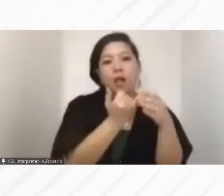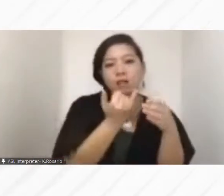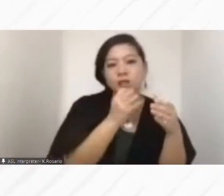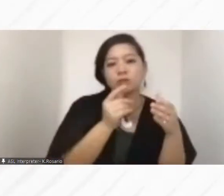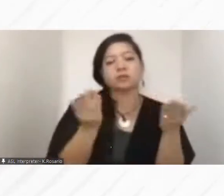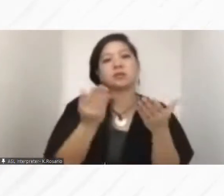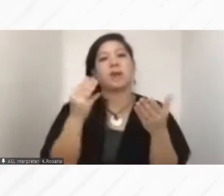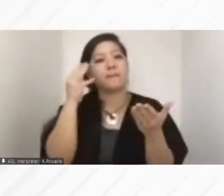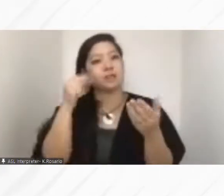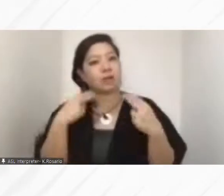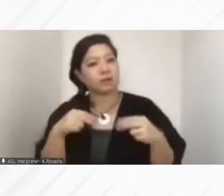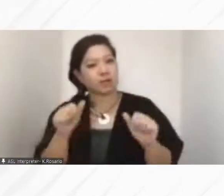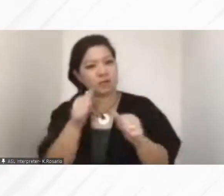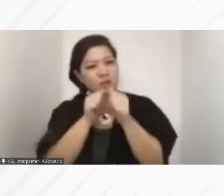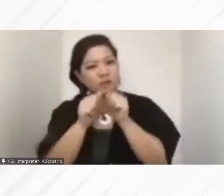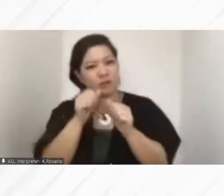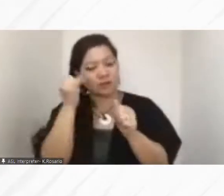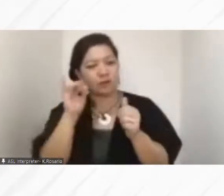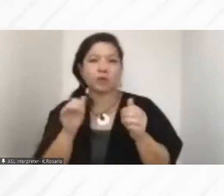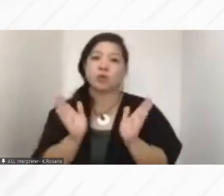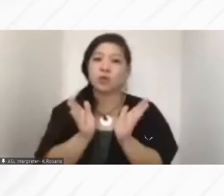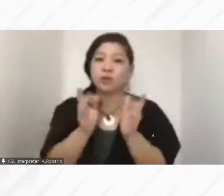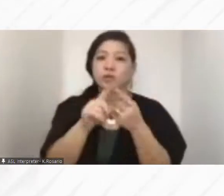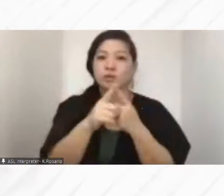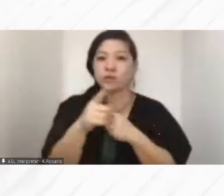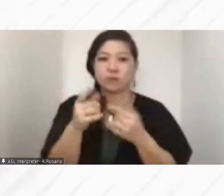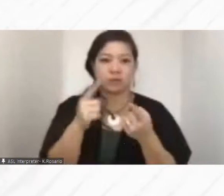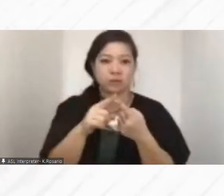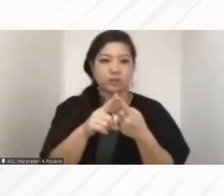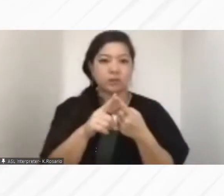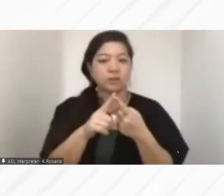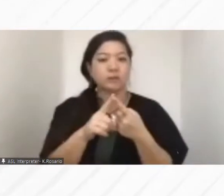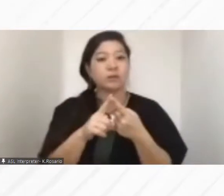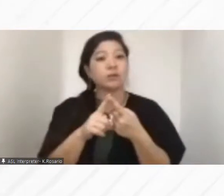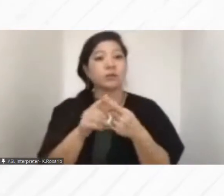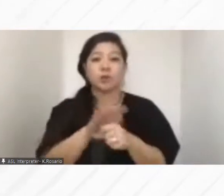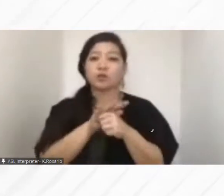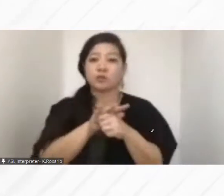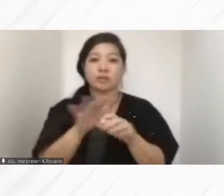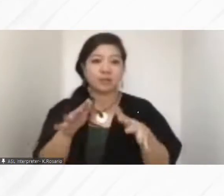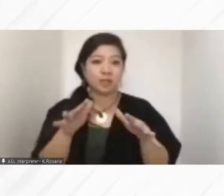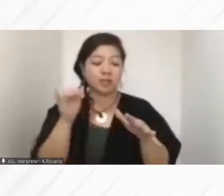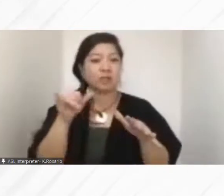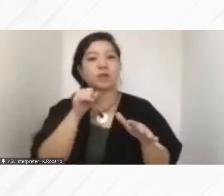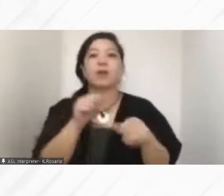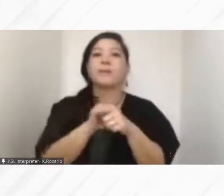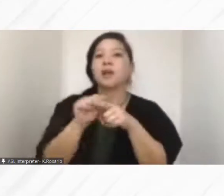suffer. That's why I encourage you to continue to use healthy mechanisms to cope with stress and anxiety, such as